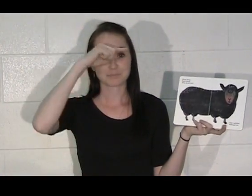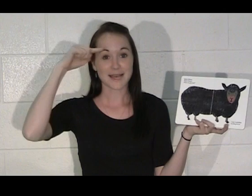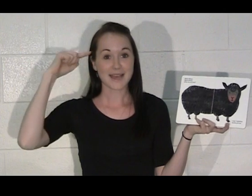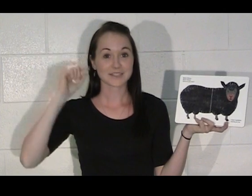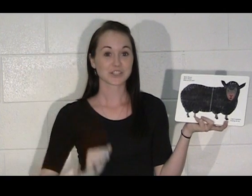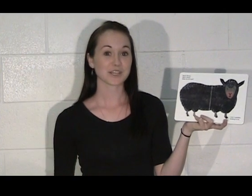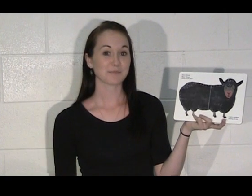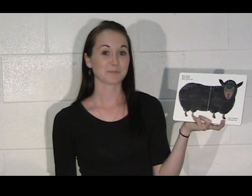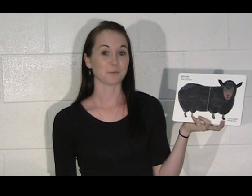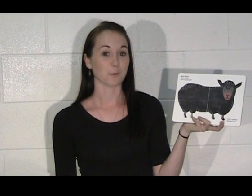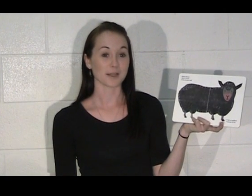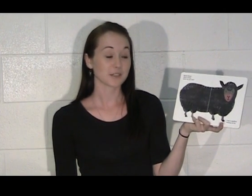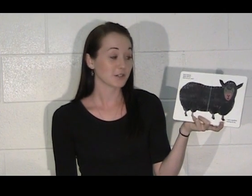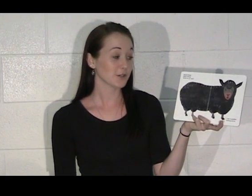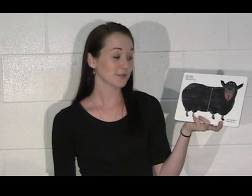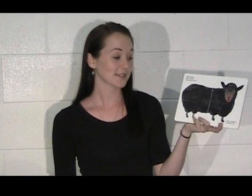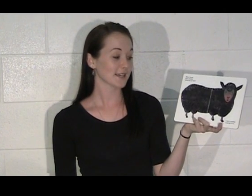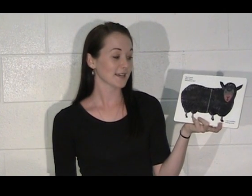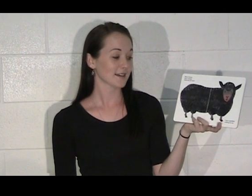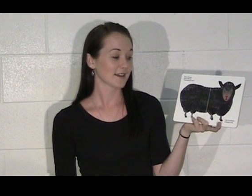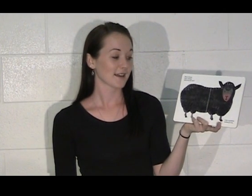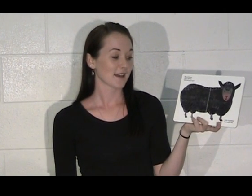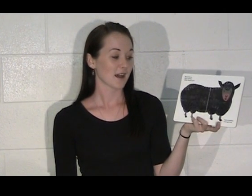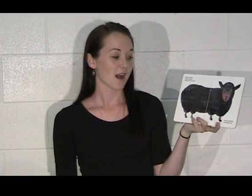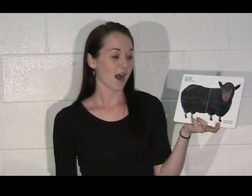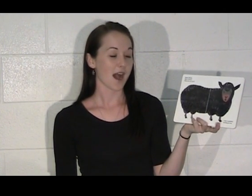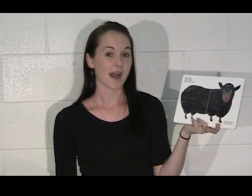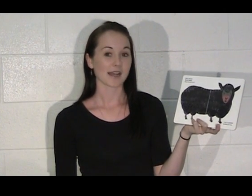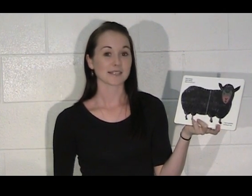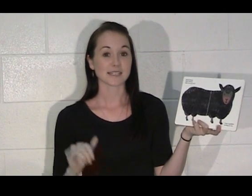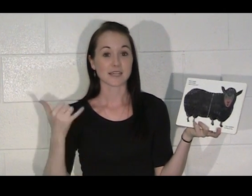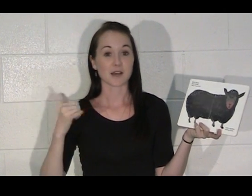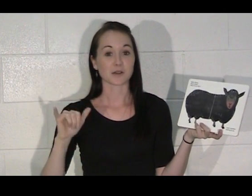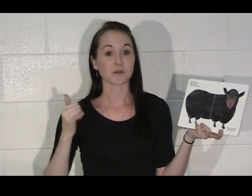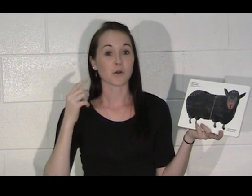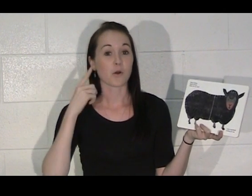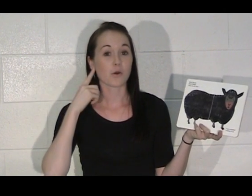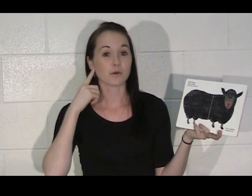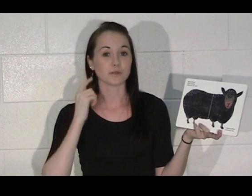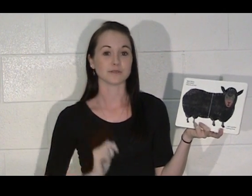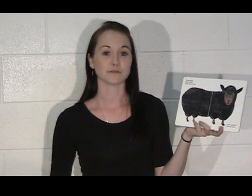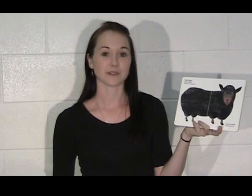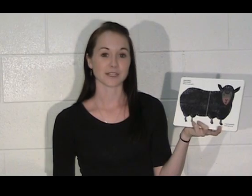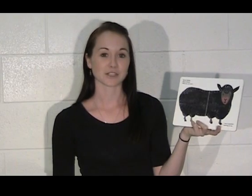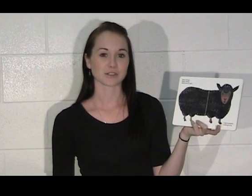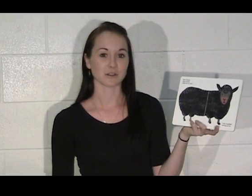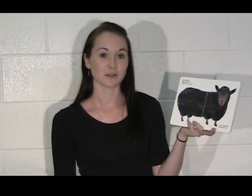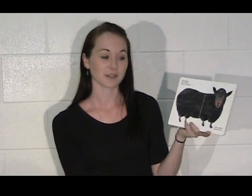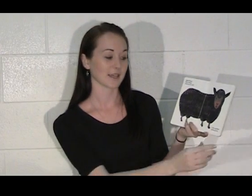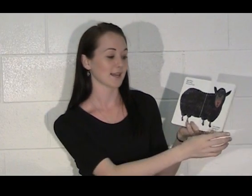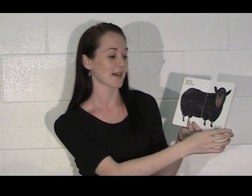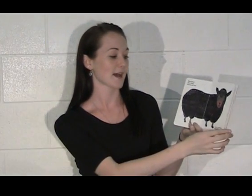Black sheep, what do you see? I see a goldfish looking at